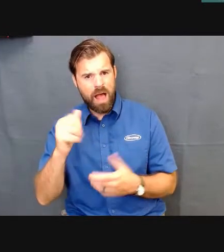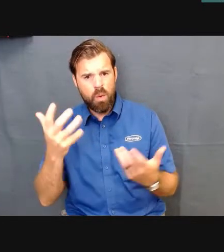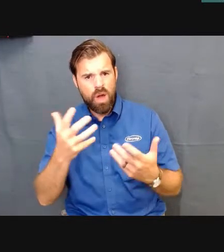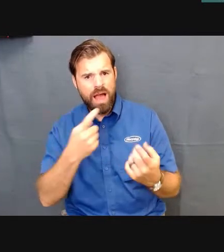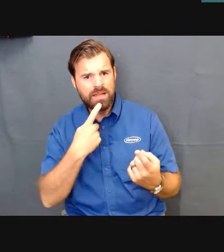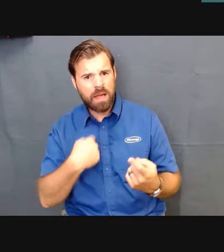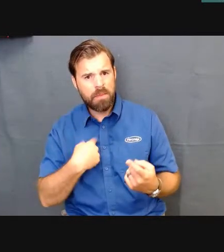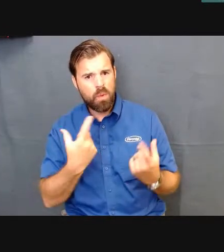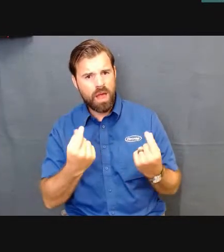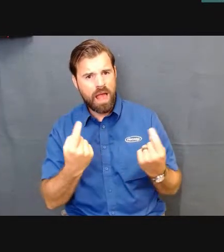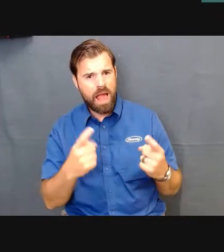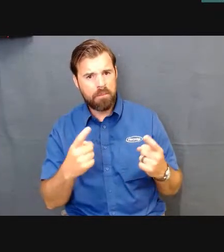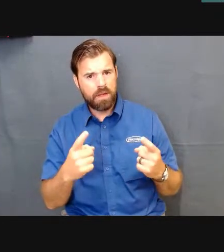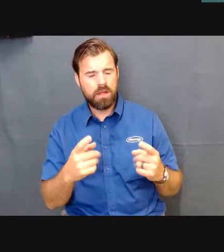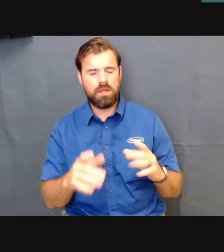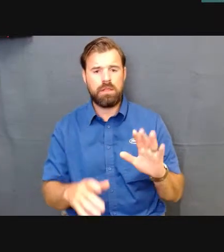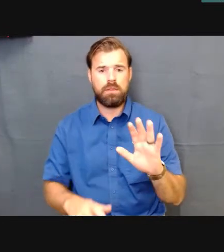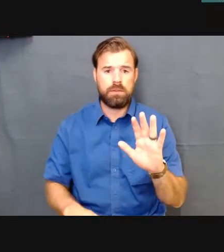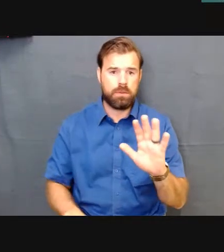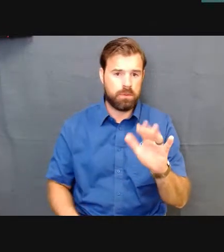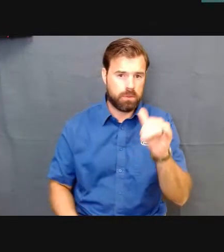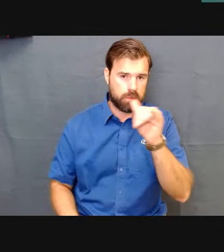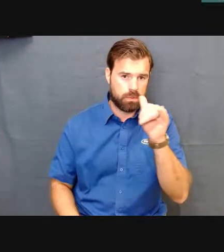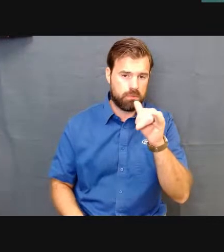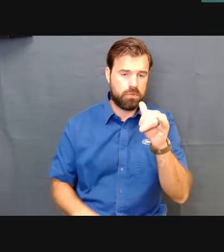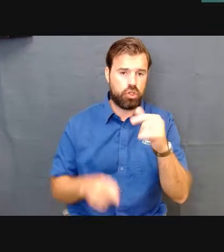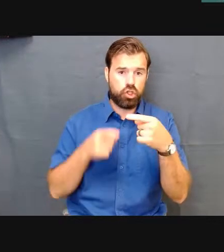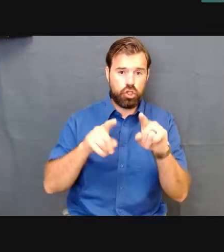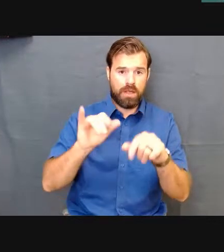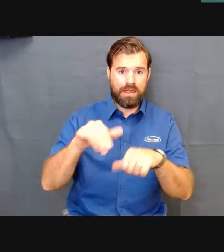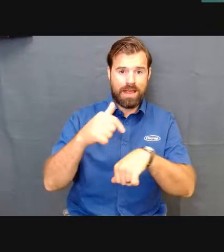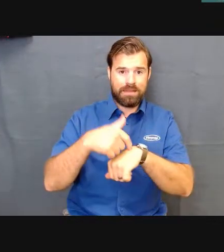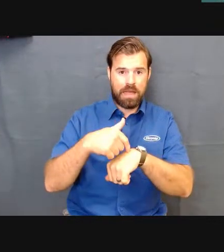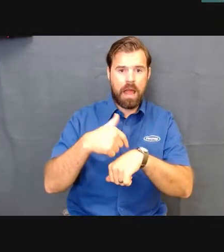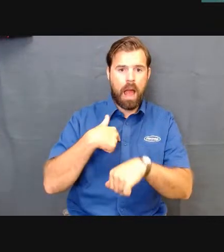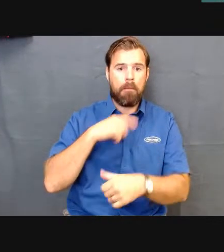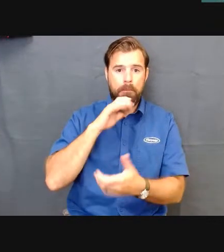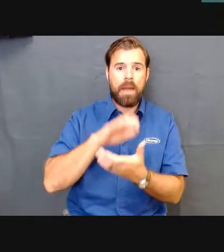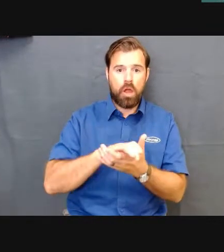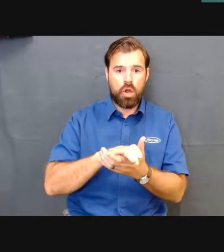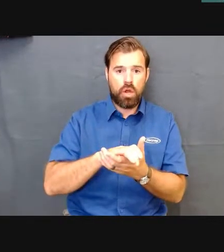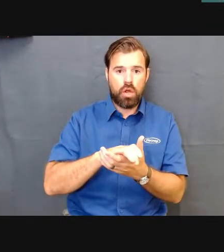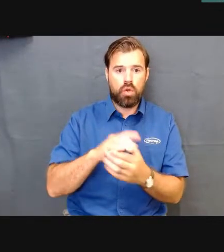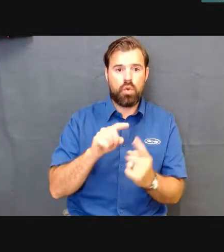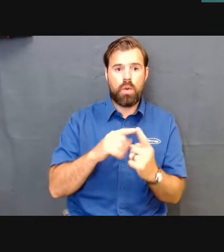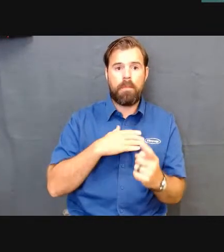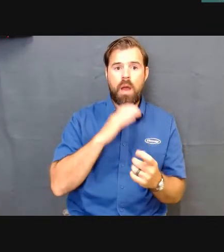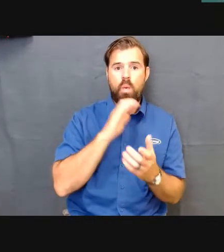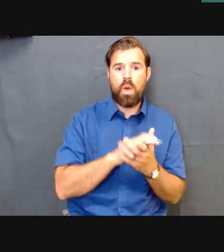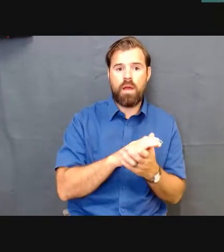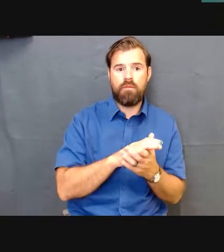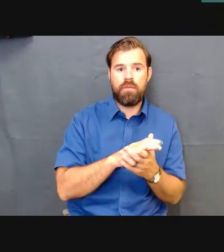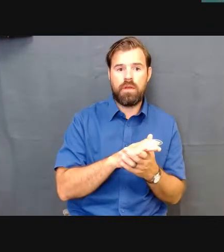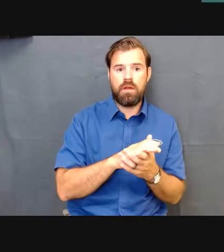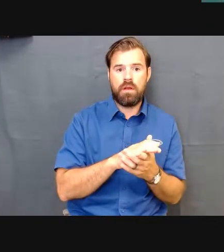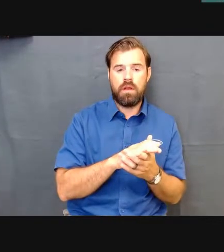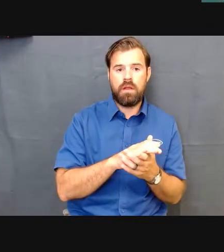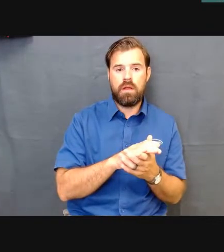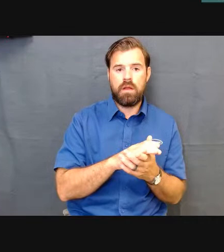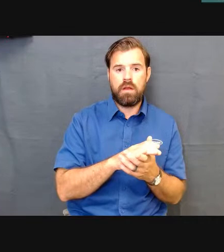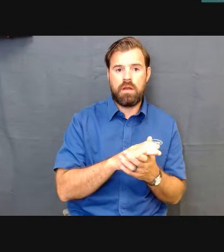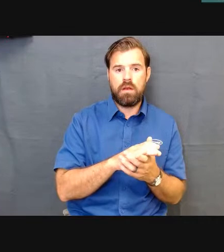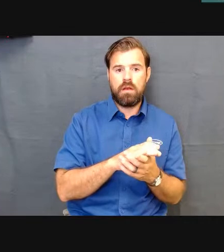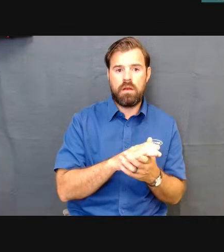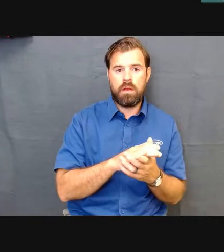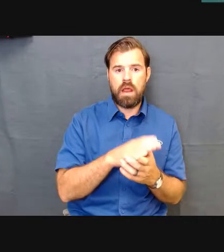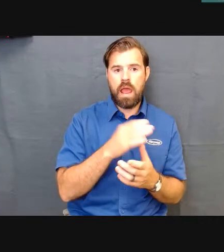happened. Well, during that time I was married, so my wife and I